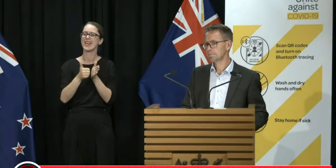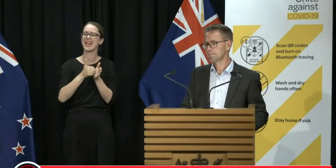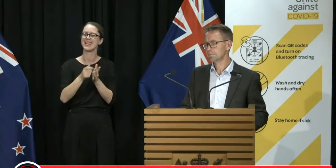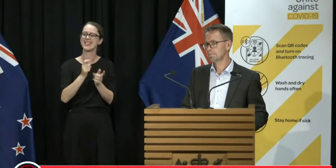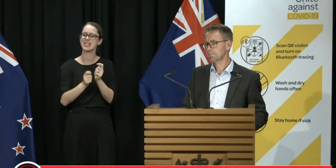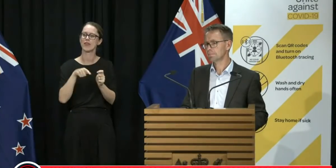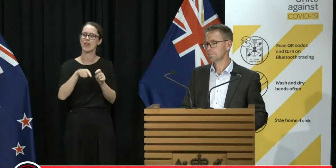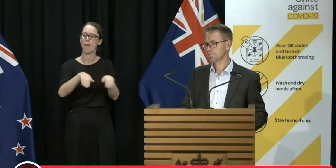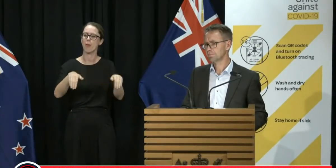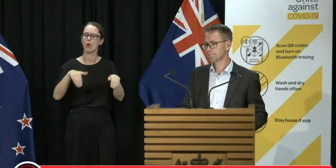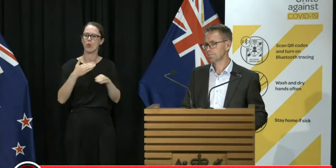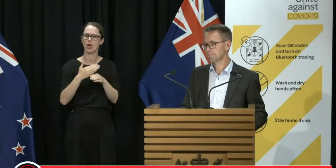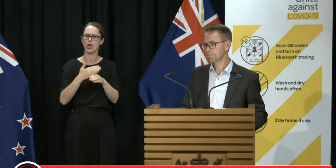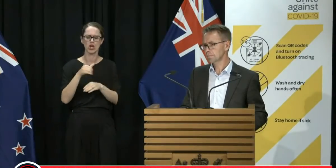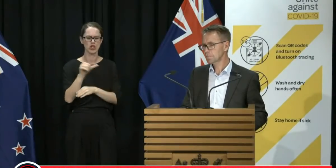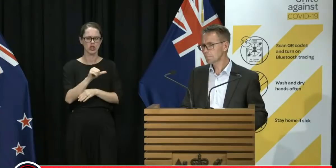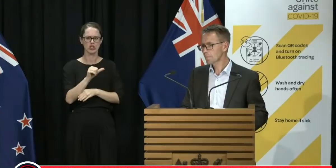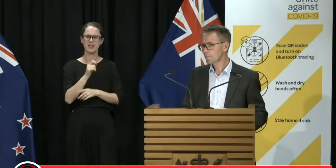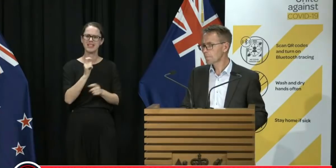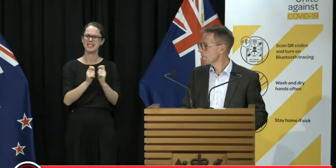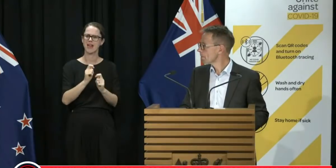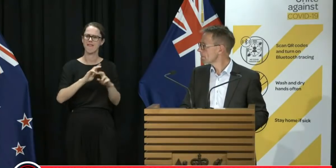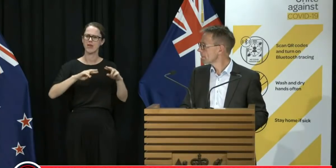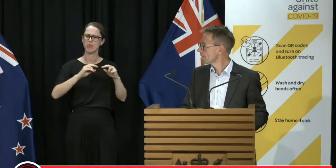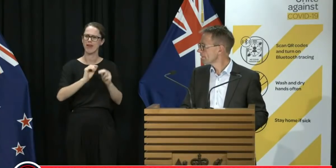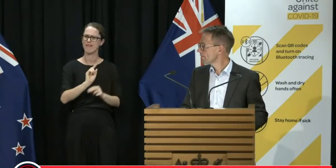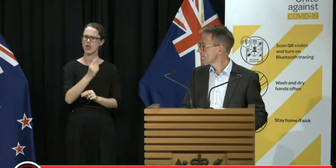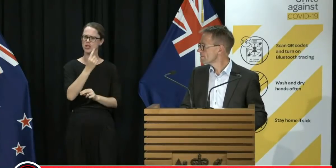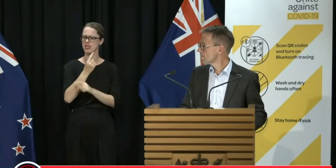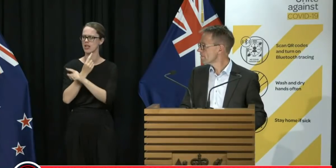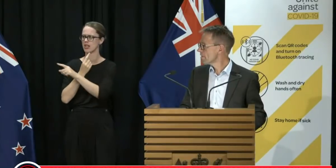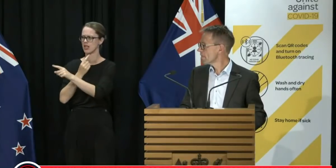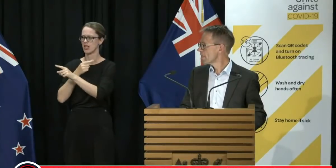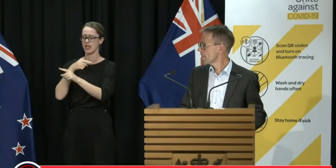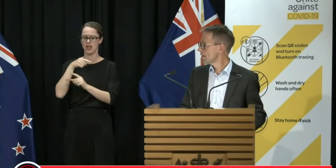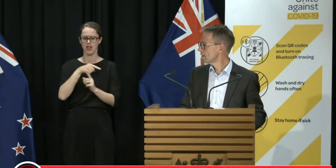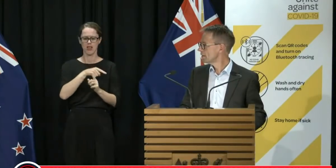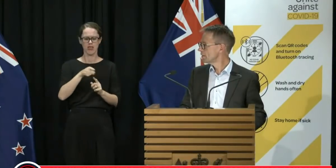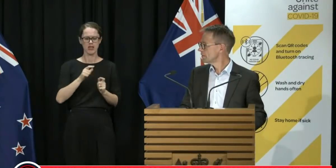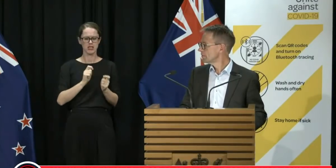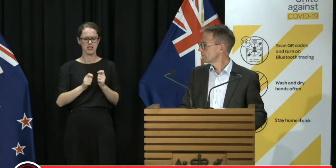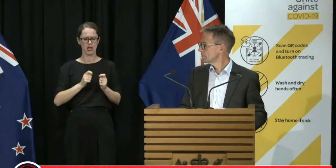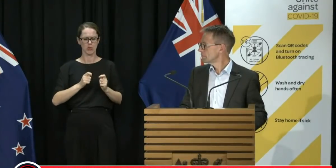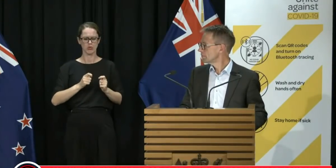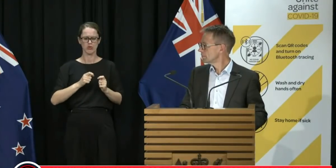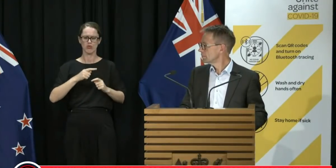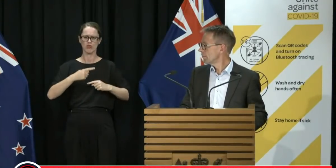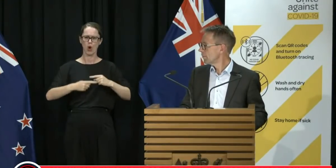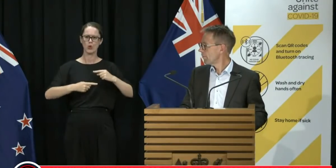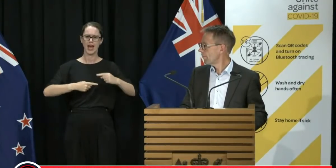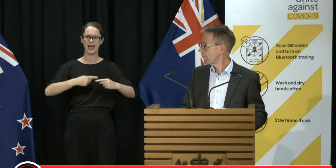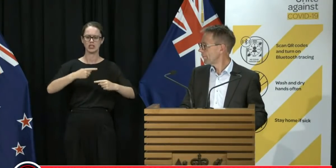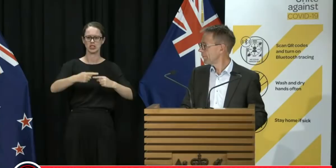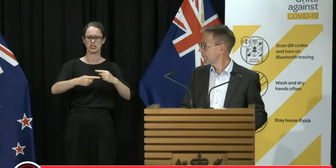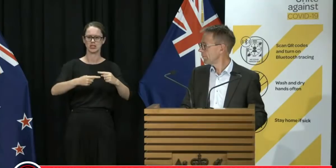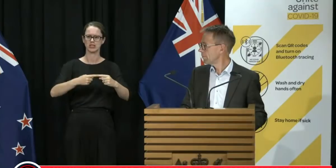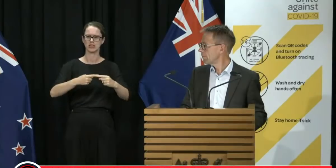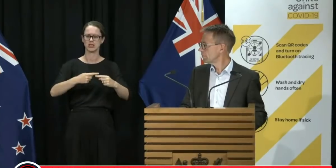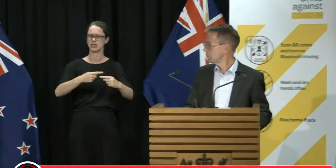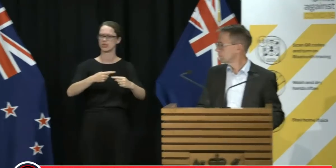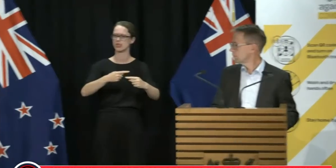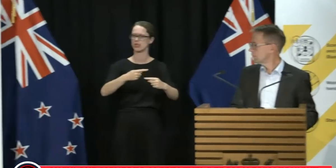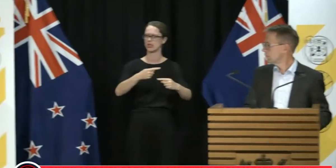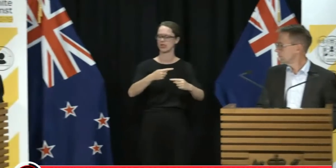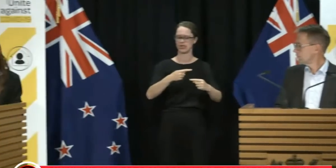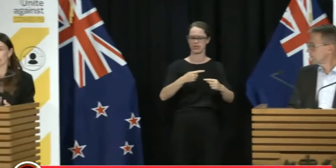this worker not have been tested on February 1st? So they were on a rotation, as I understand, and this is a rotation. These